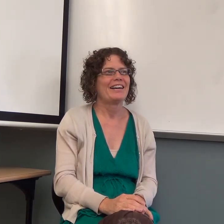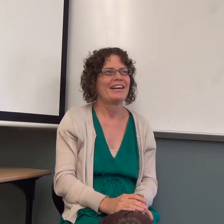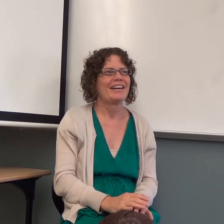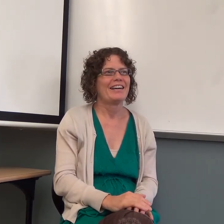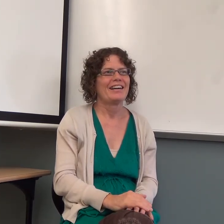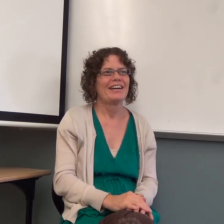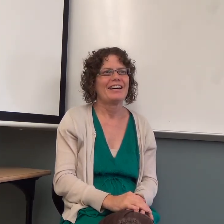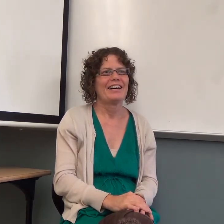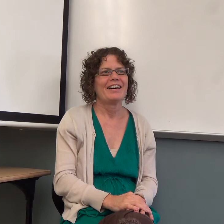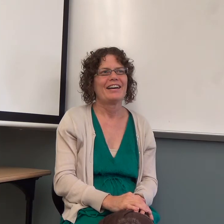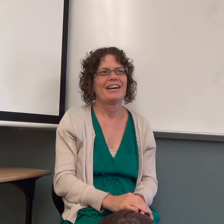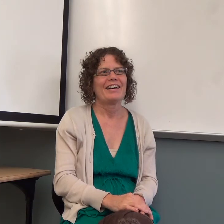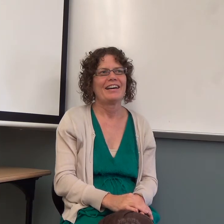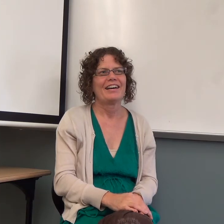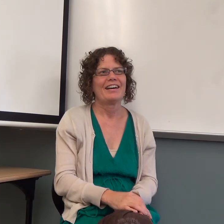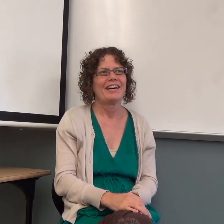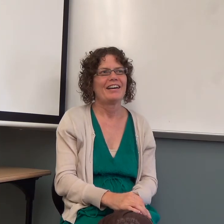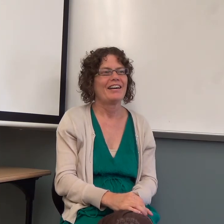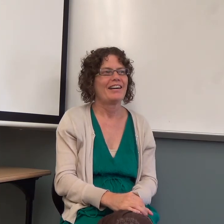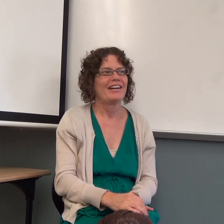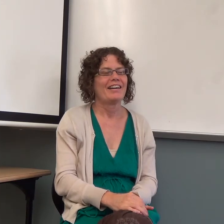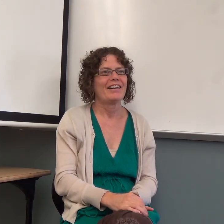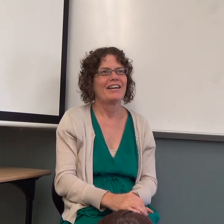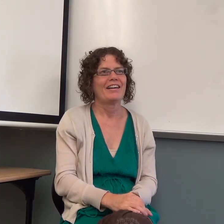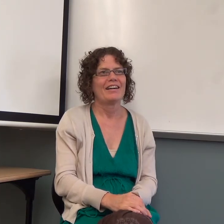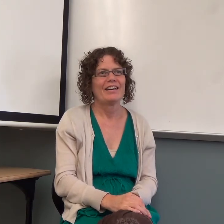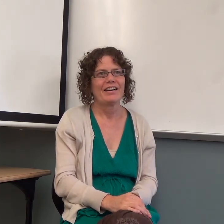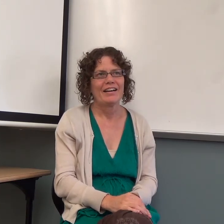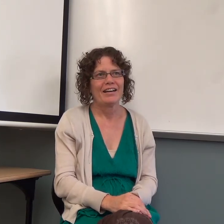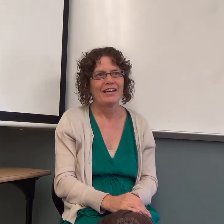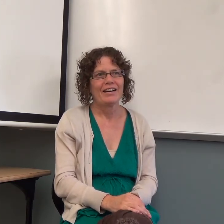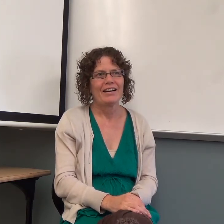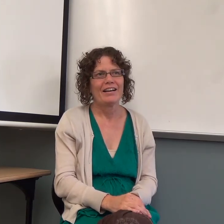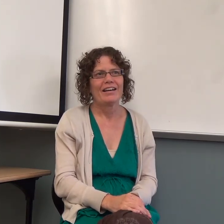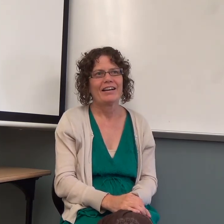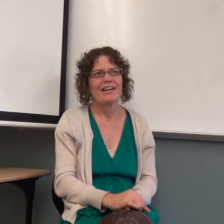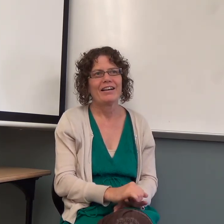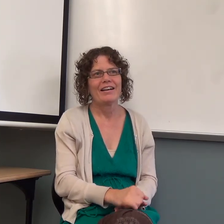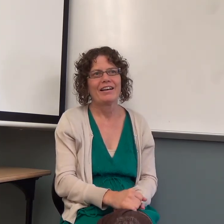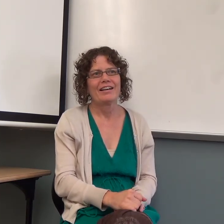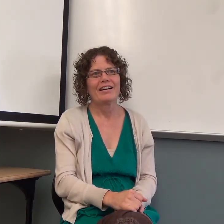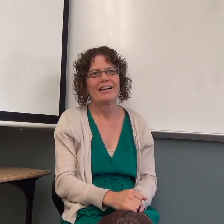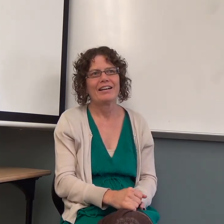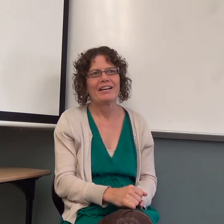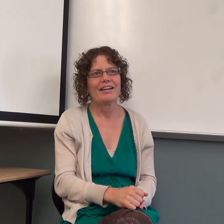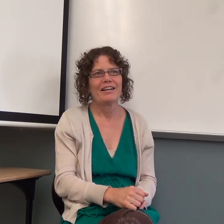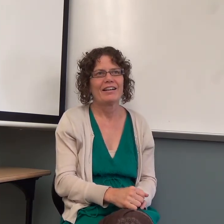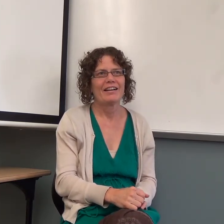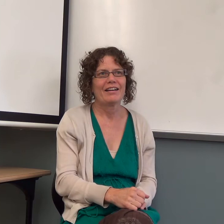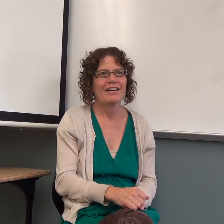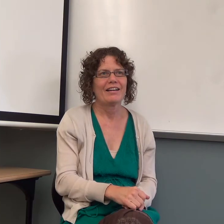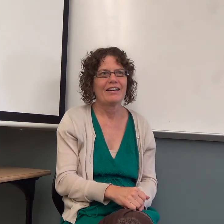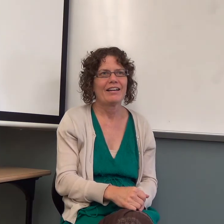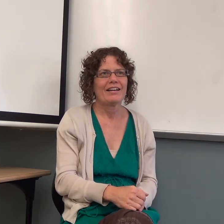So, word that he came up with, I'm going to pass it on for you. First word that comes to mind. First word that comes to